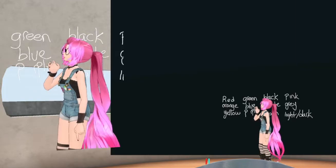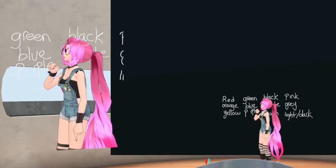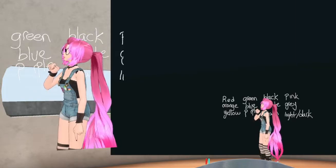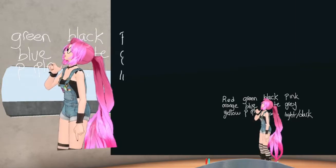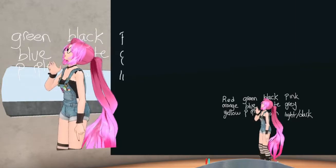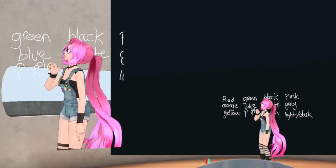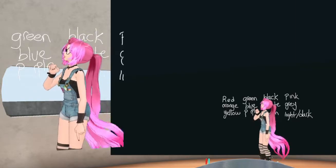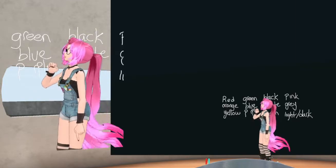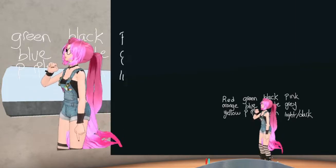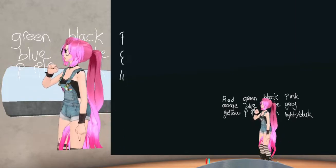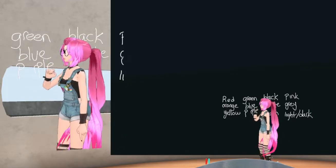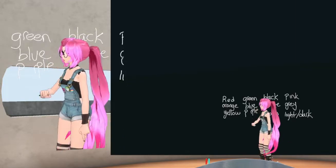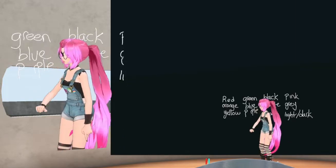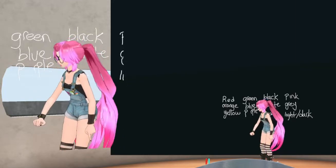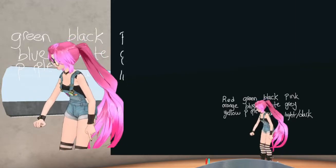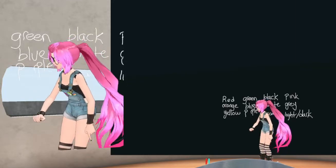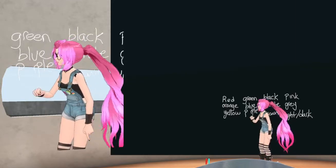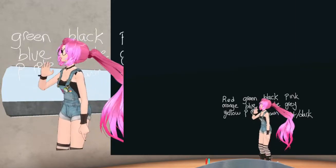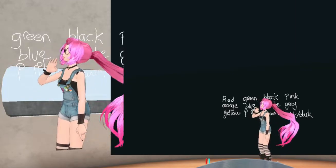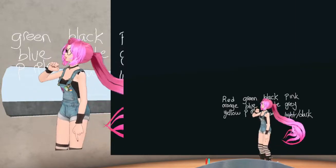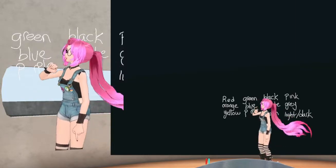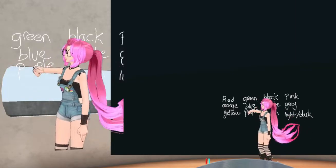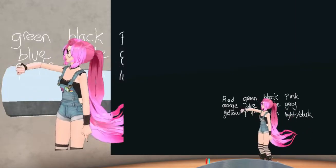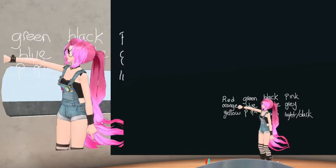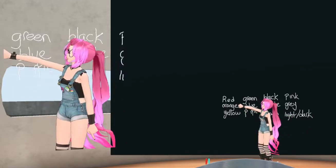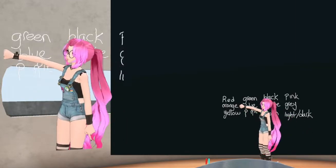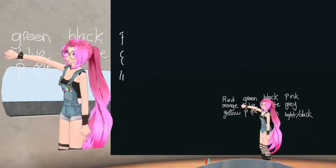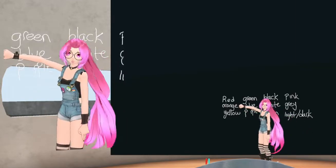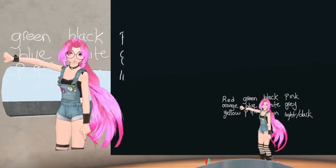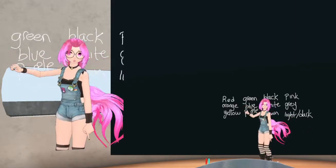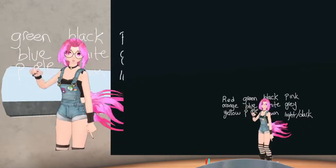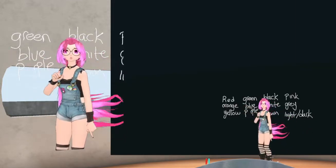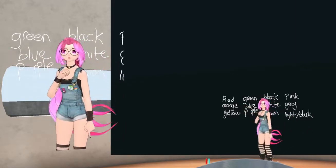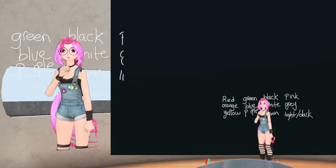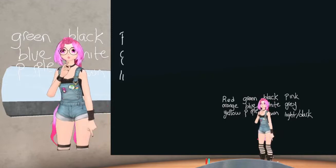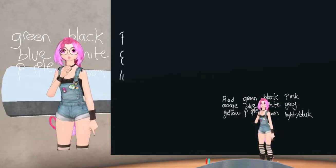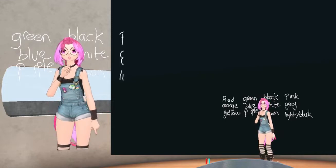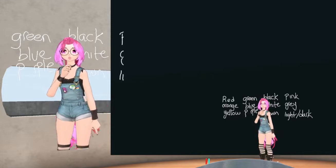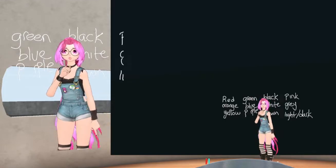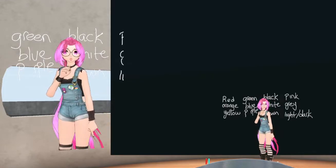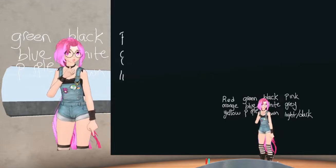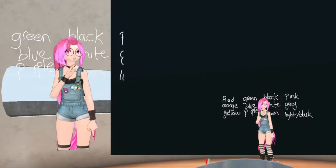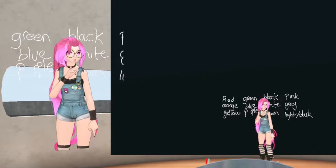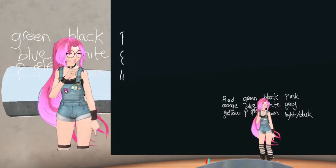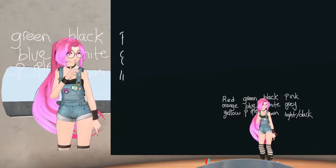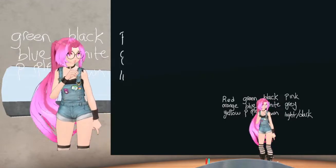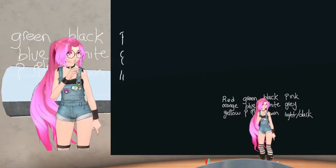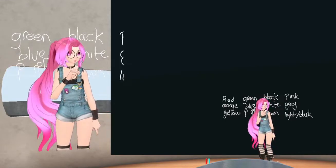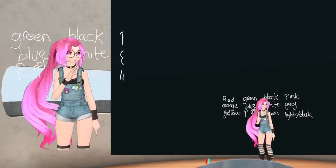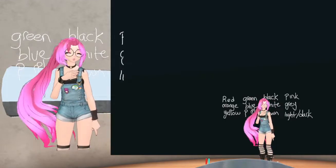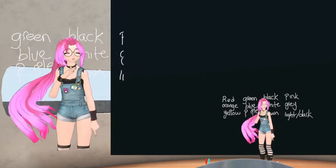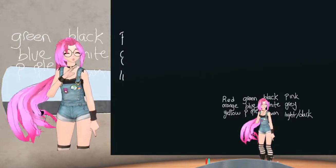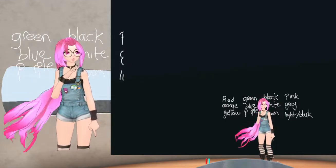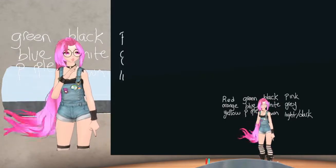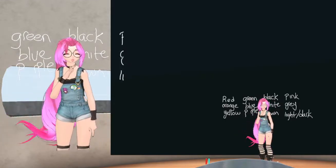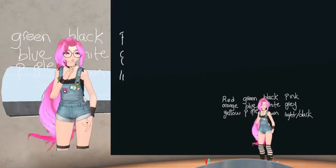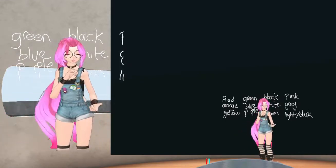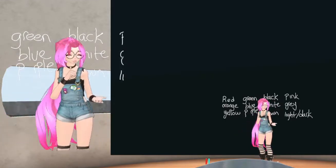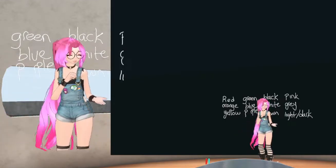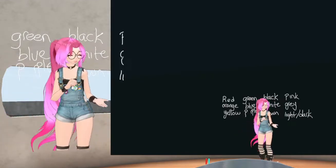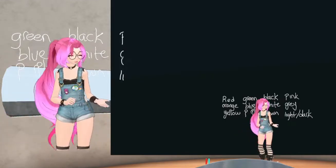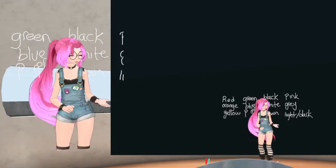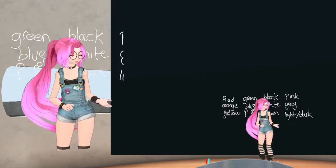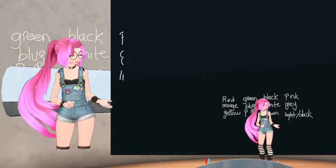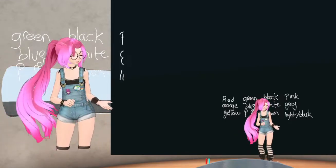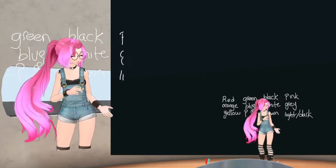just moving my fingers. I'm not pulling down. I'm not pulling away. Just staying under my chin. Because what